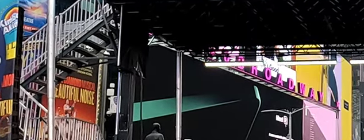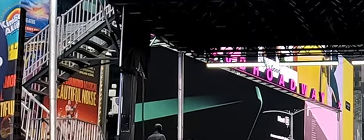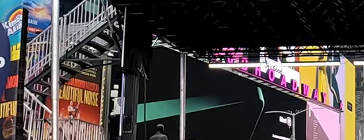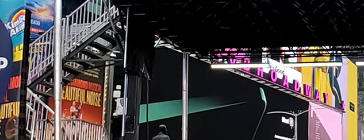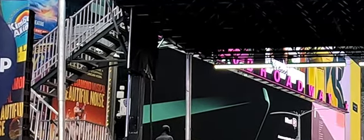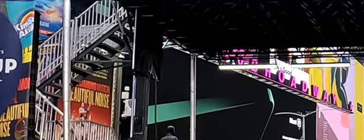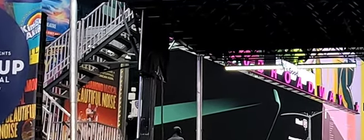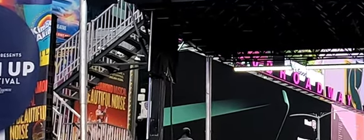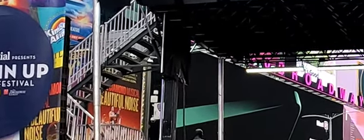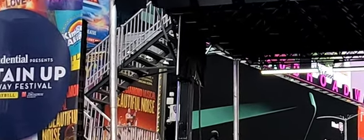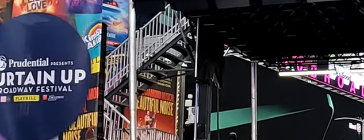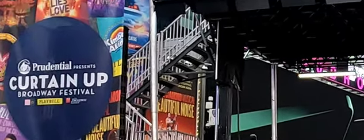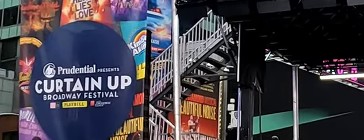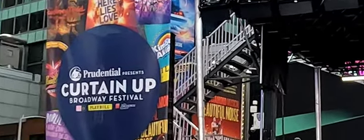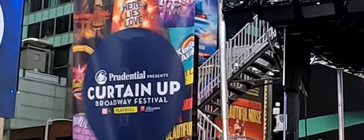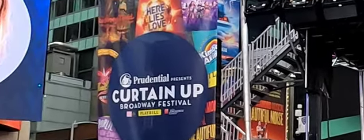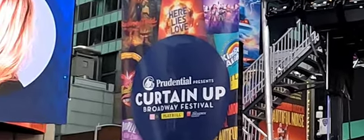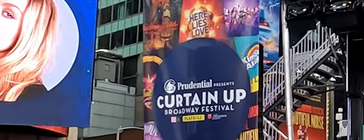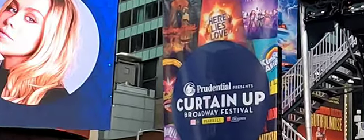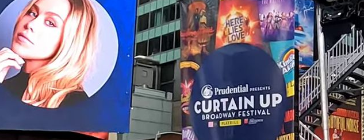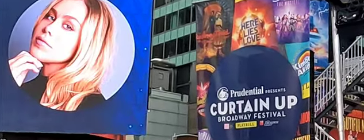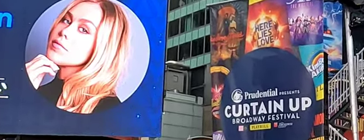Sutton.